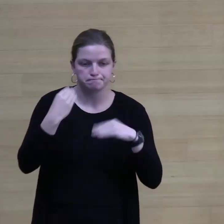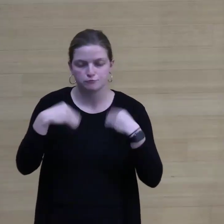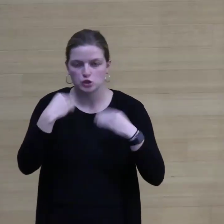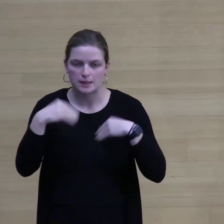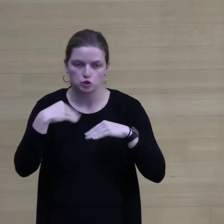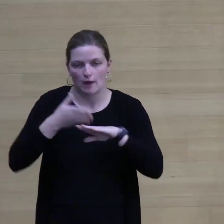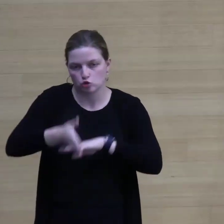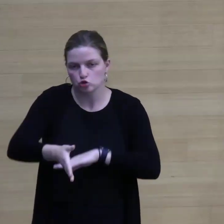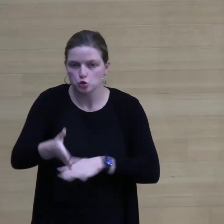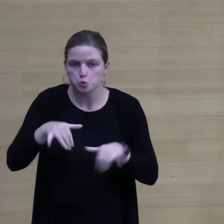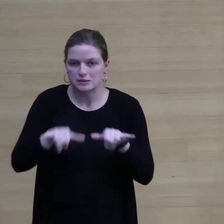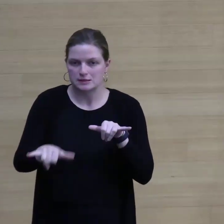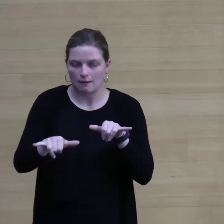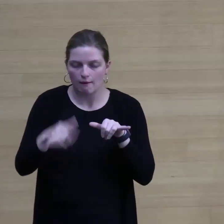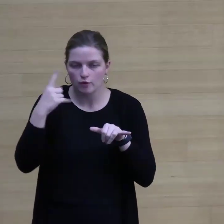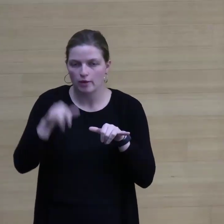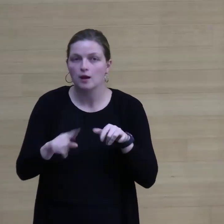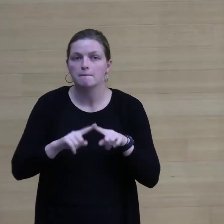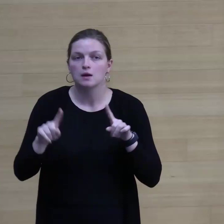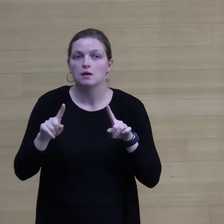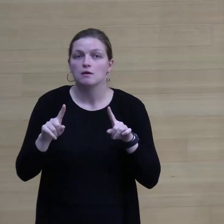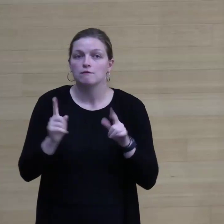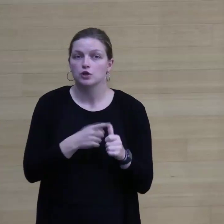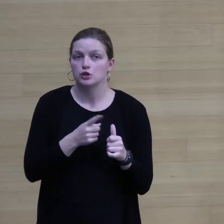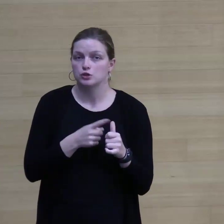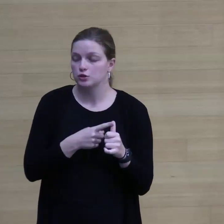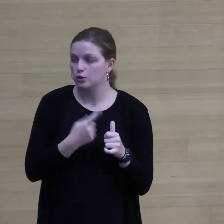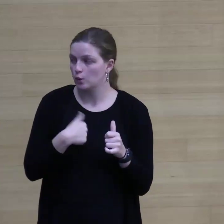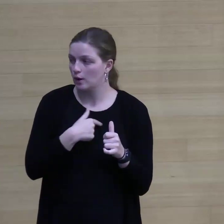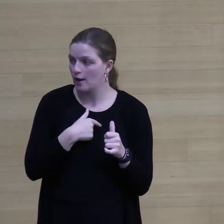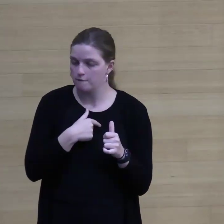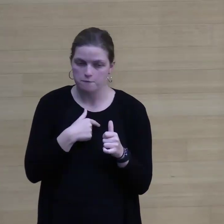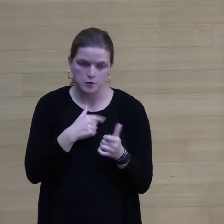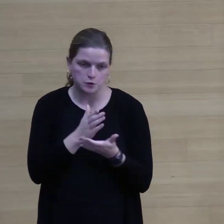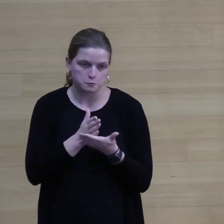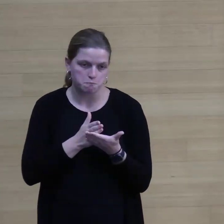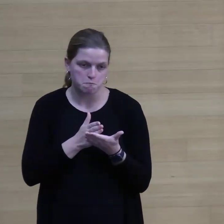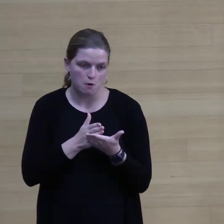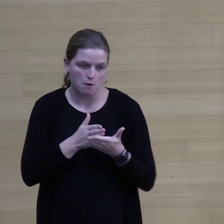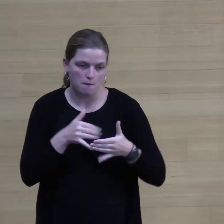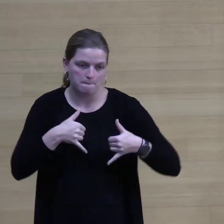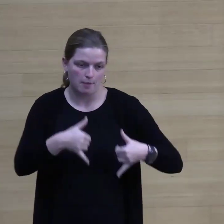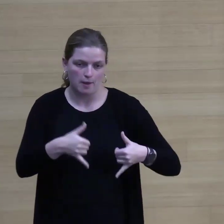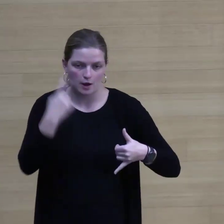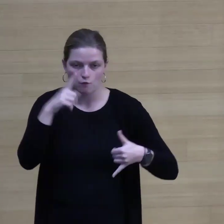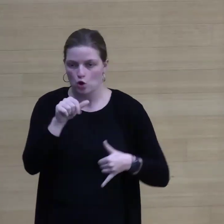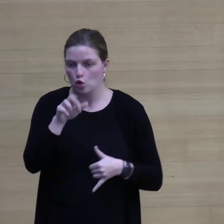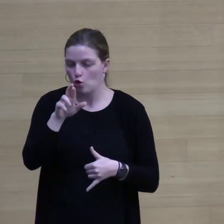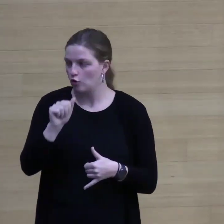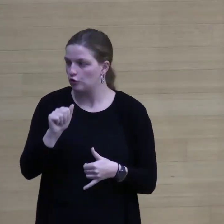have a reception, so please stay back. We have a small plaque with, for